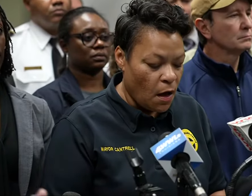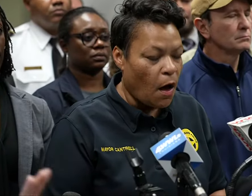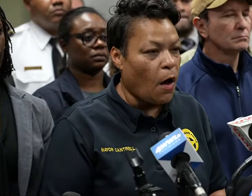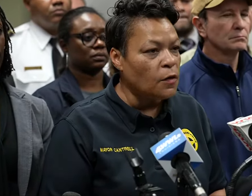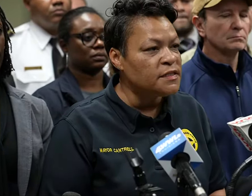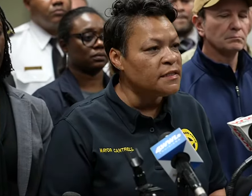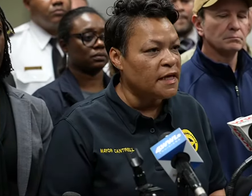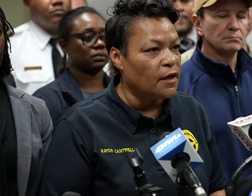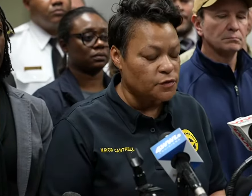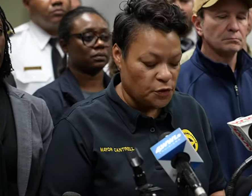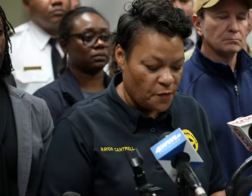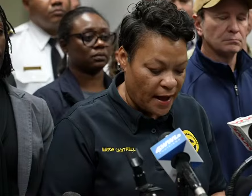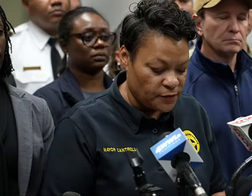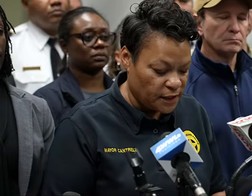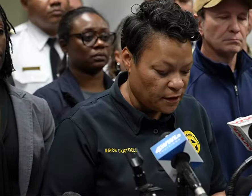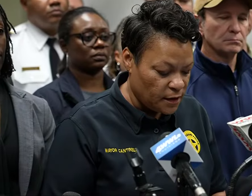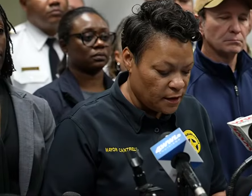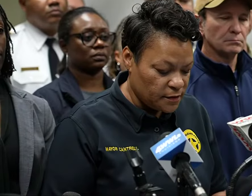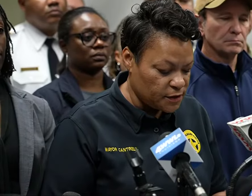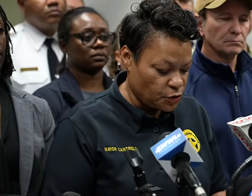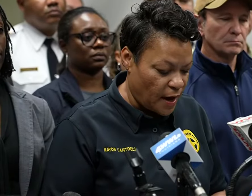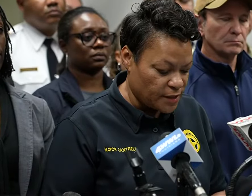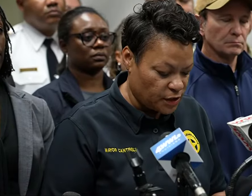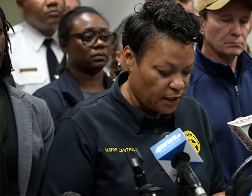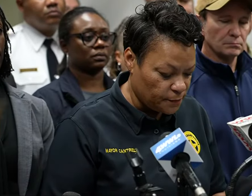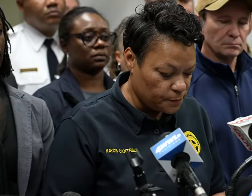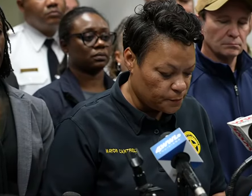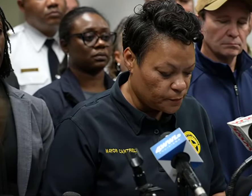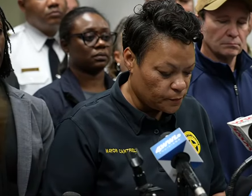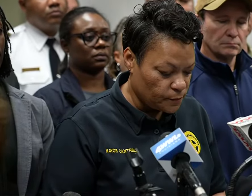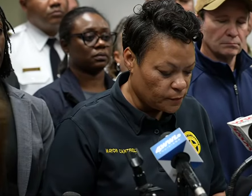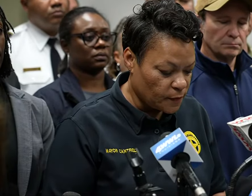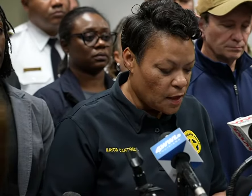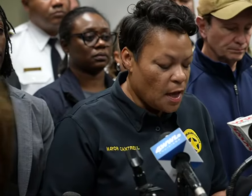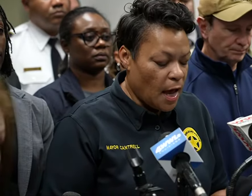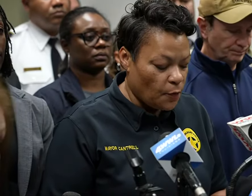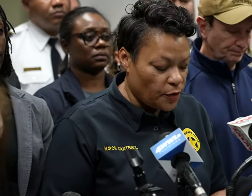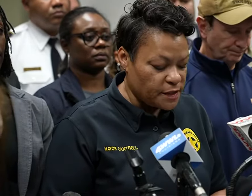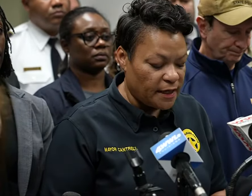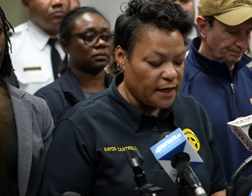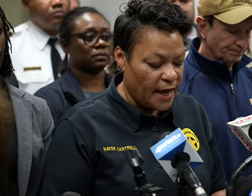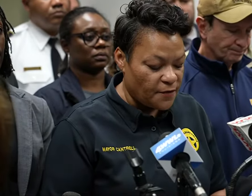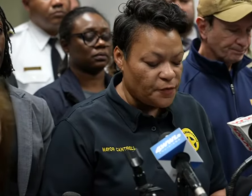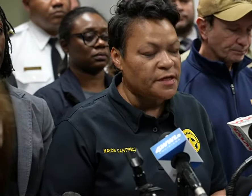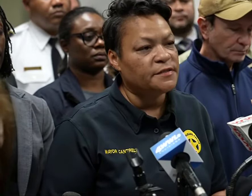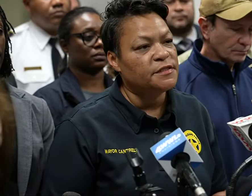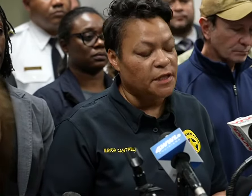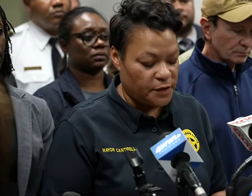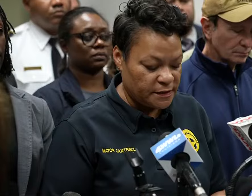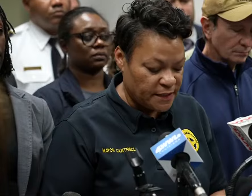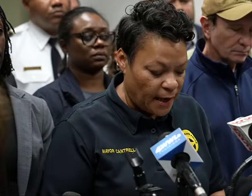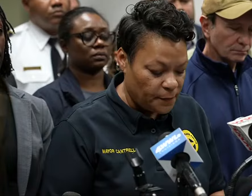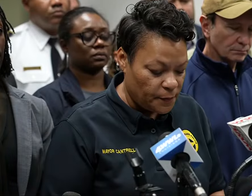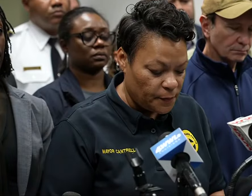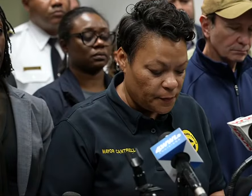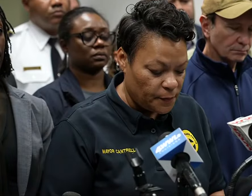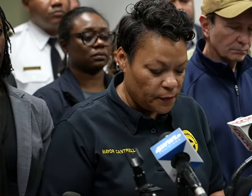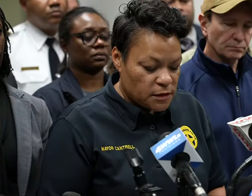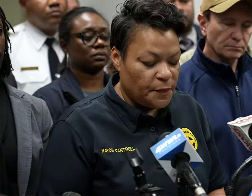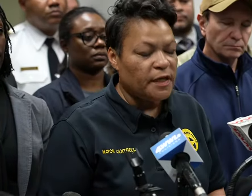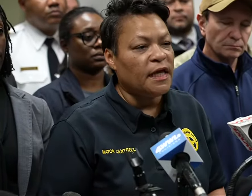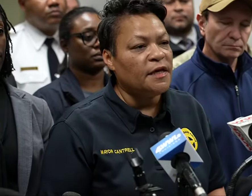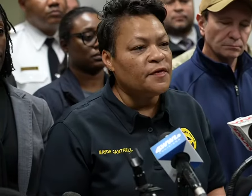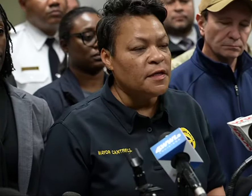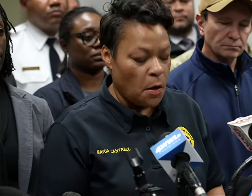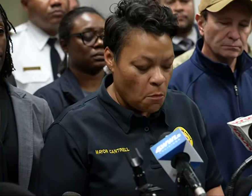uncovering all details surrounding this tragedy. And we're taking every necessary step